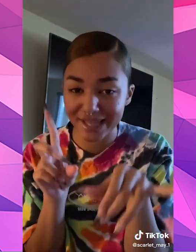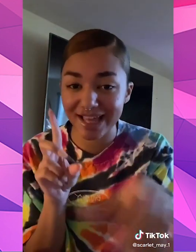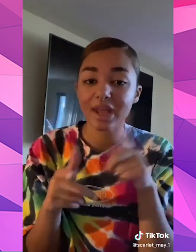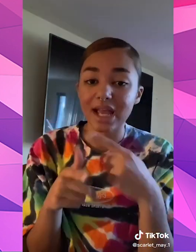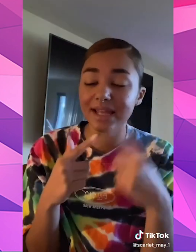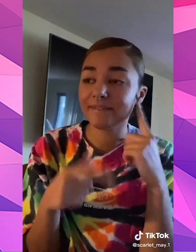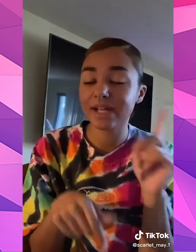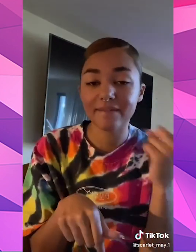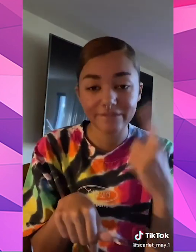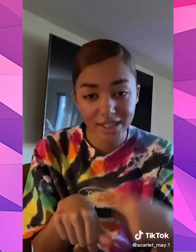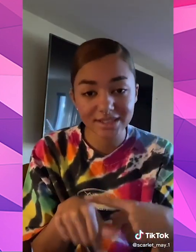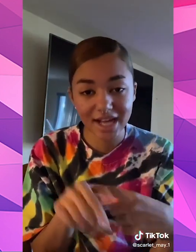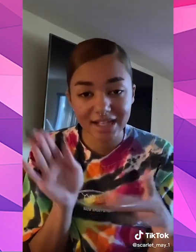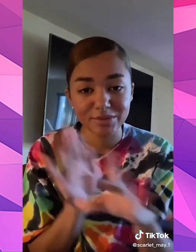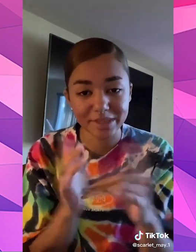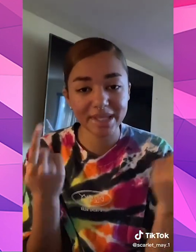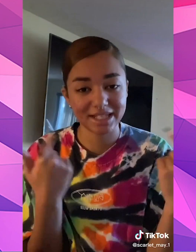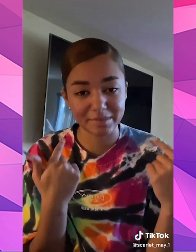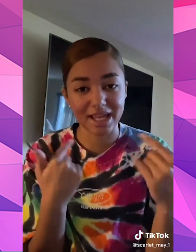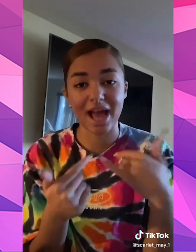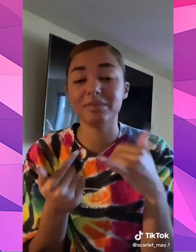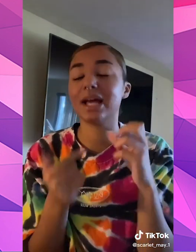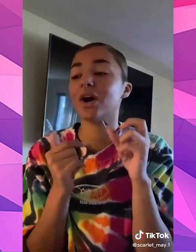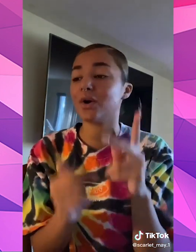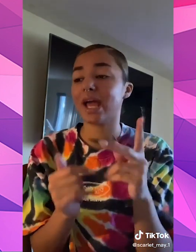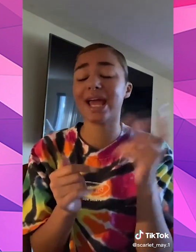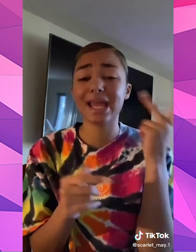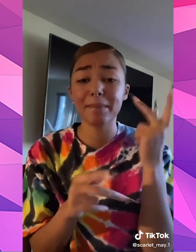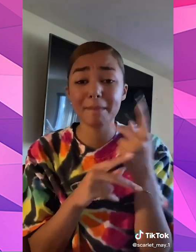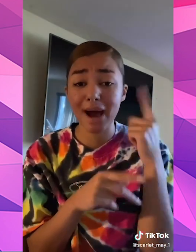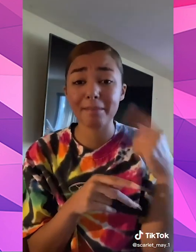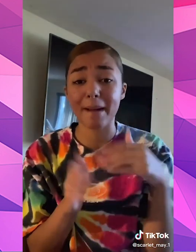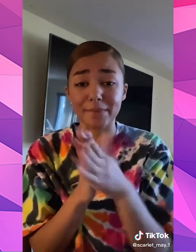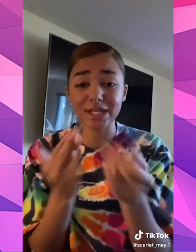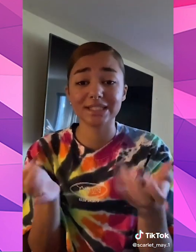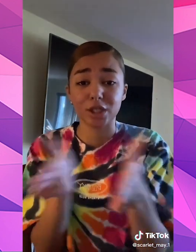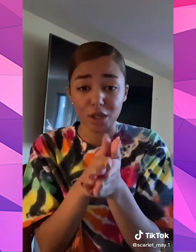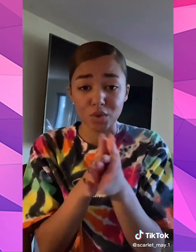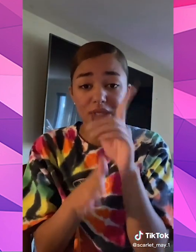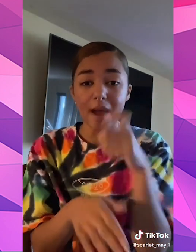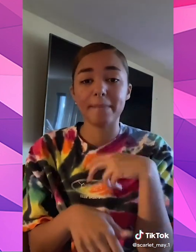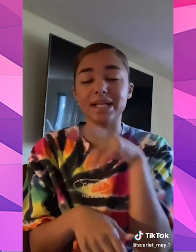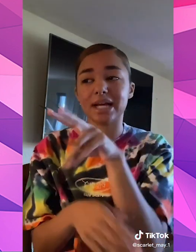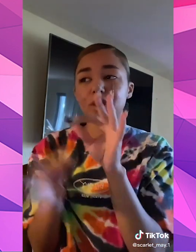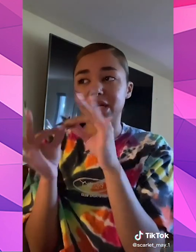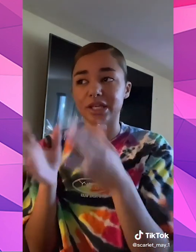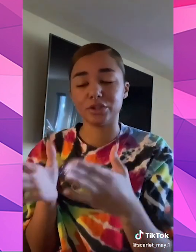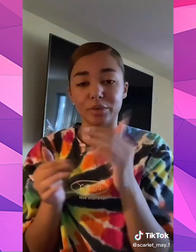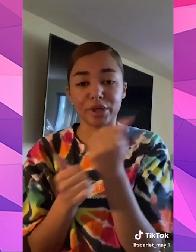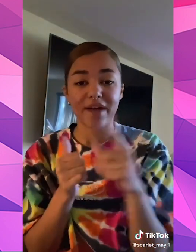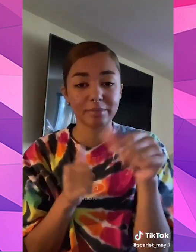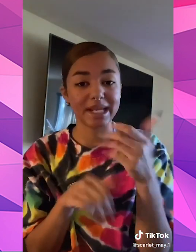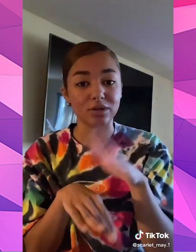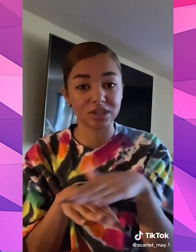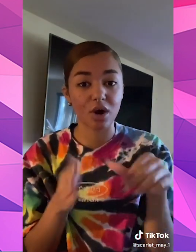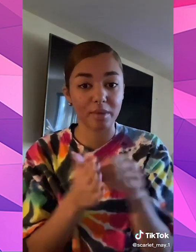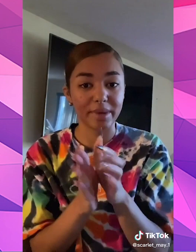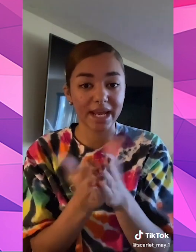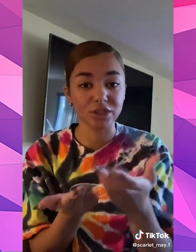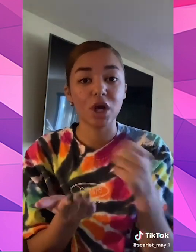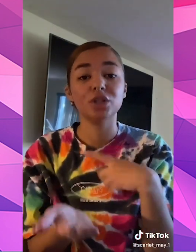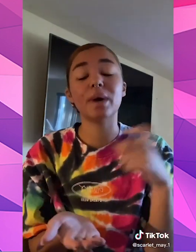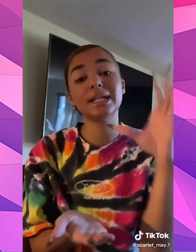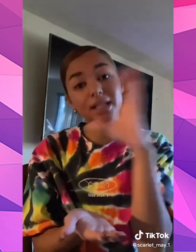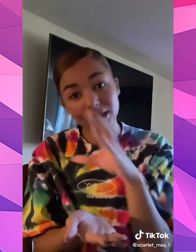complaining about that And then for the first time, she picked me I'm like, okay, keep in mind My book is closed Because I look at the interpreter Everybody else is